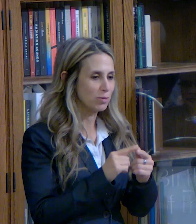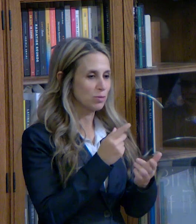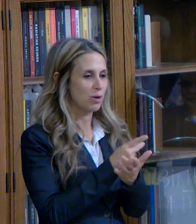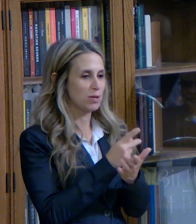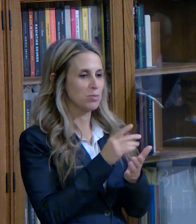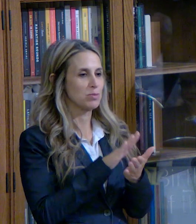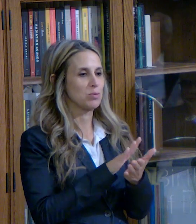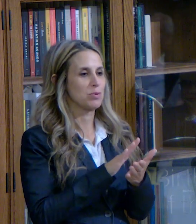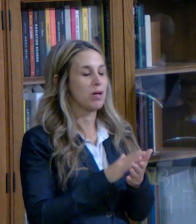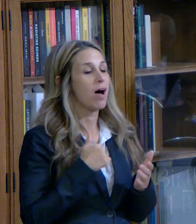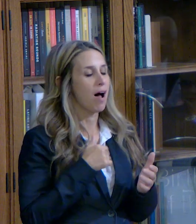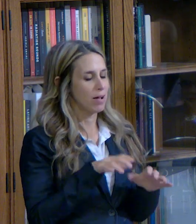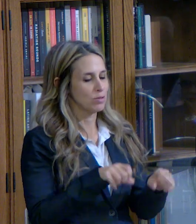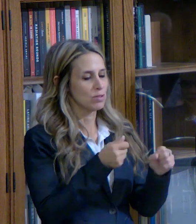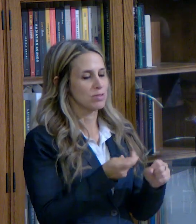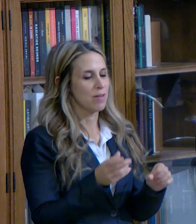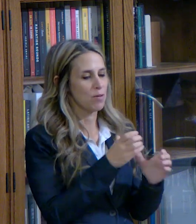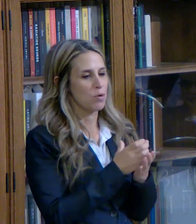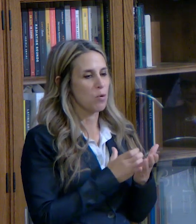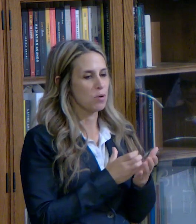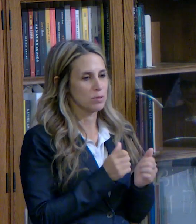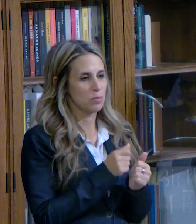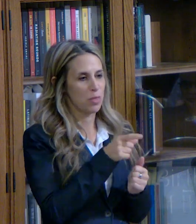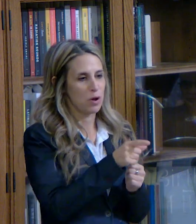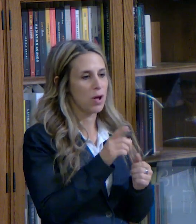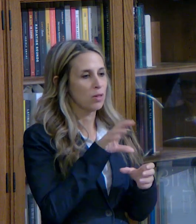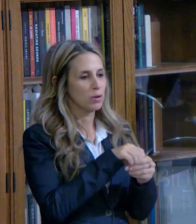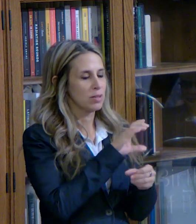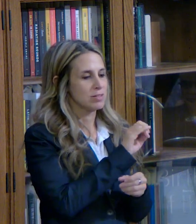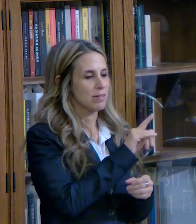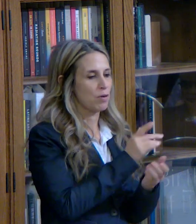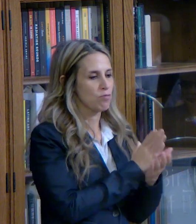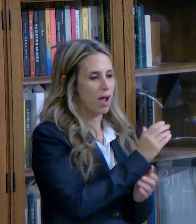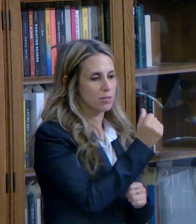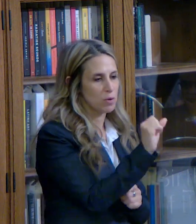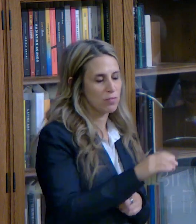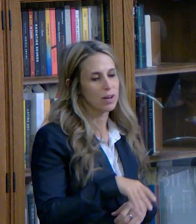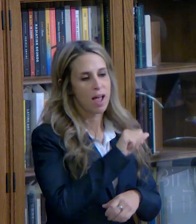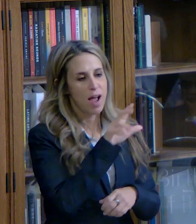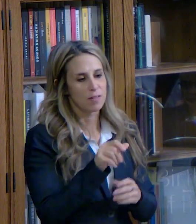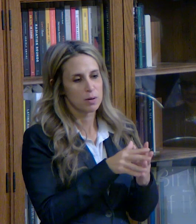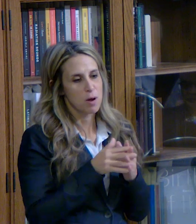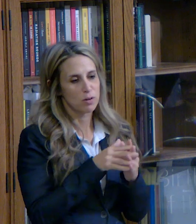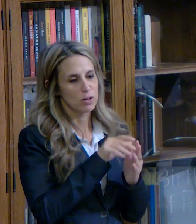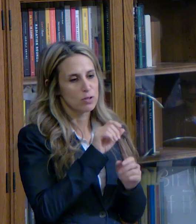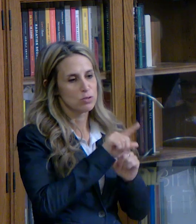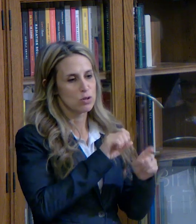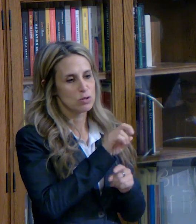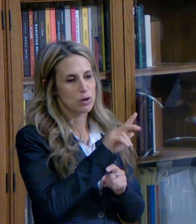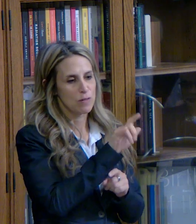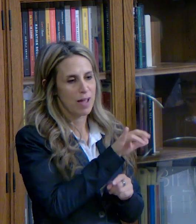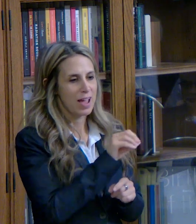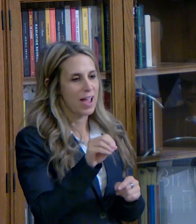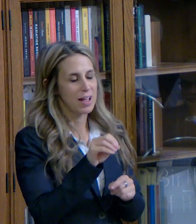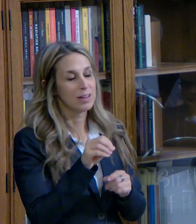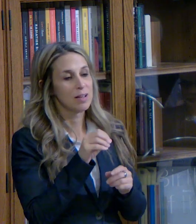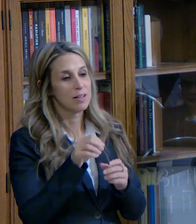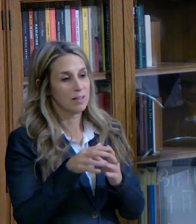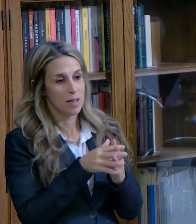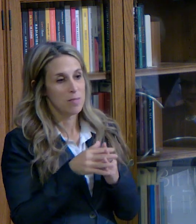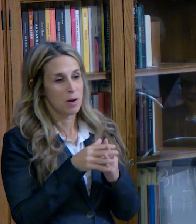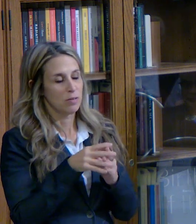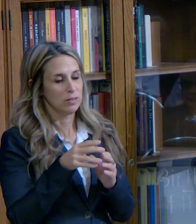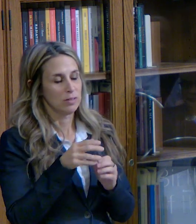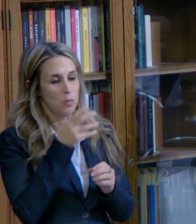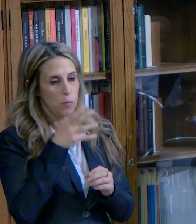courses with her including the Civil Rights Movement the African-American survey and women's history